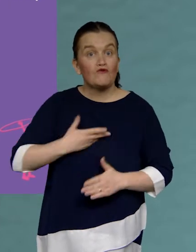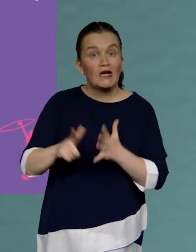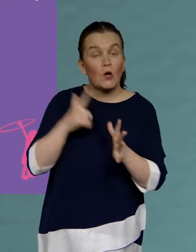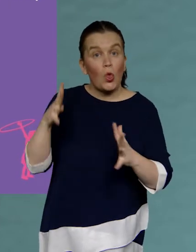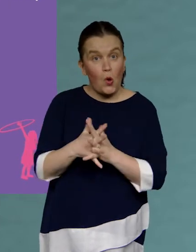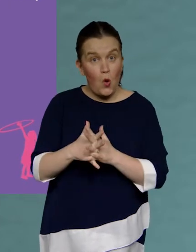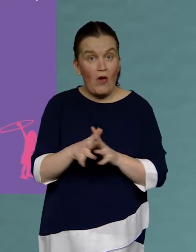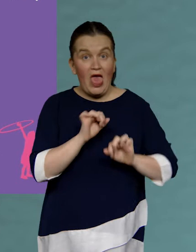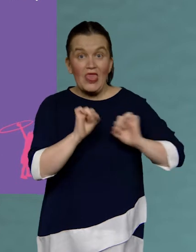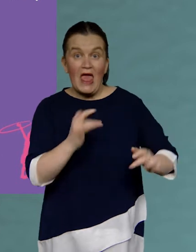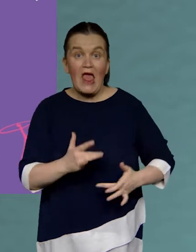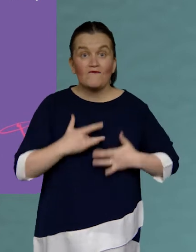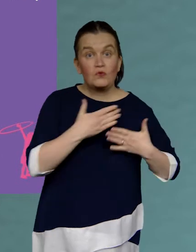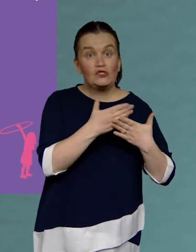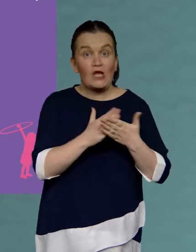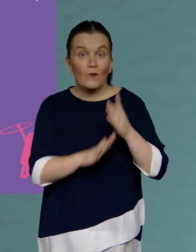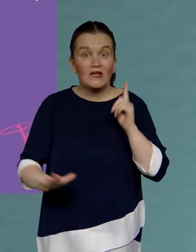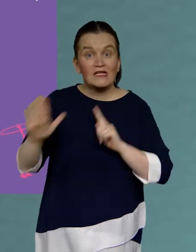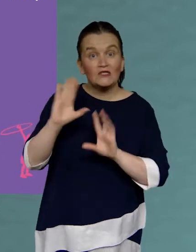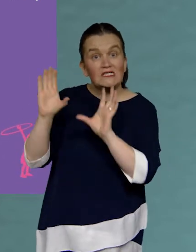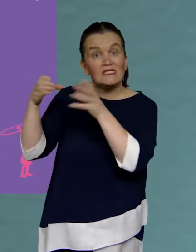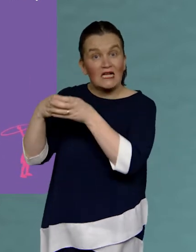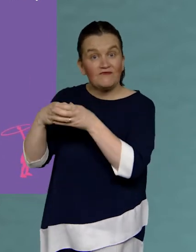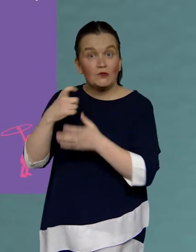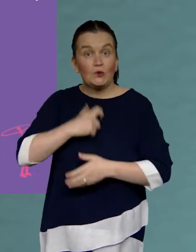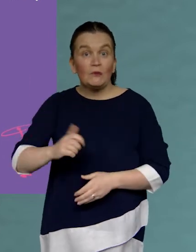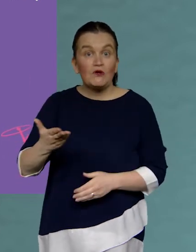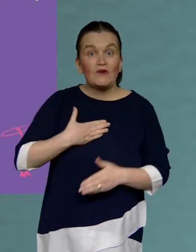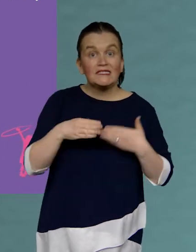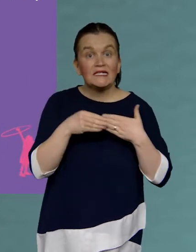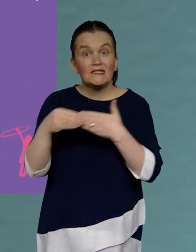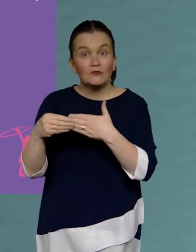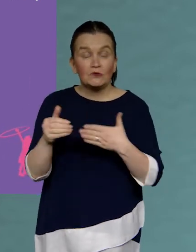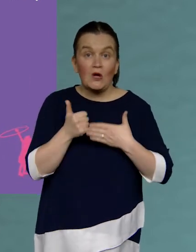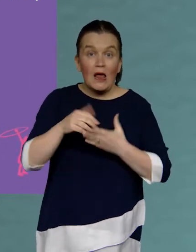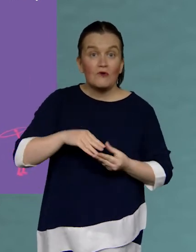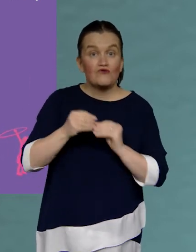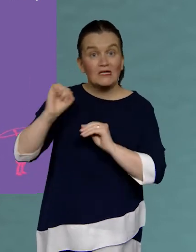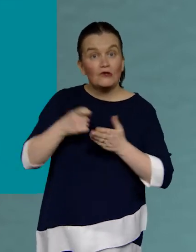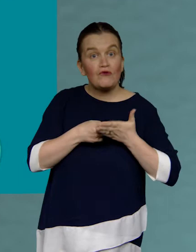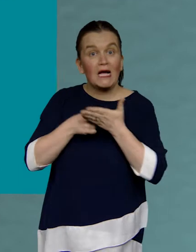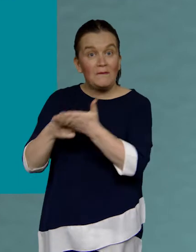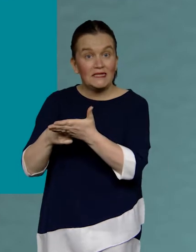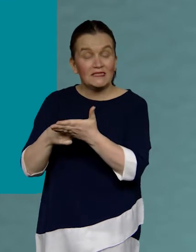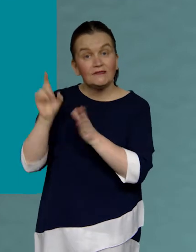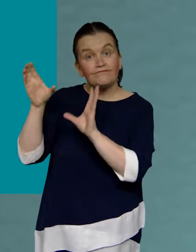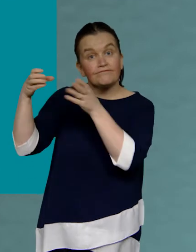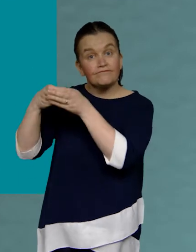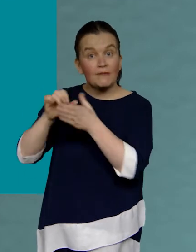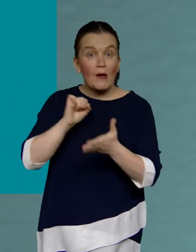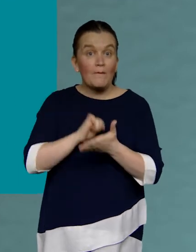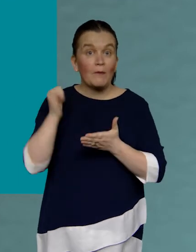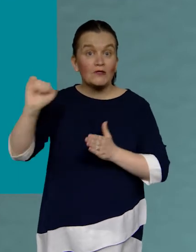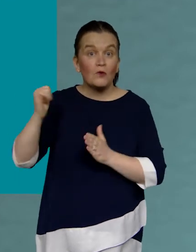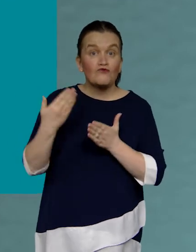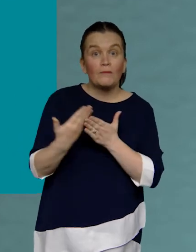views were shared with the National Taskforce on Human Rights Leadership to help shape its recommendations. The task force published its own